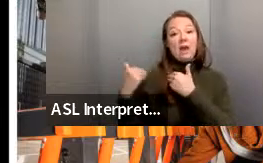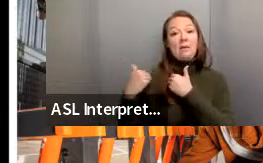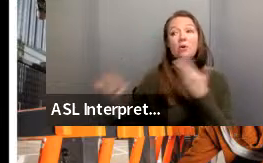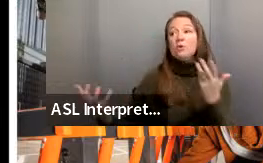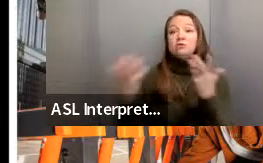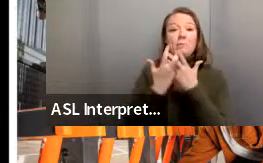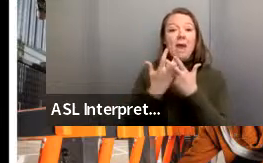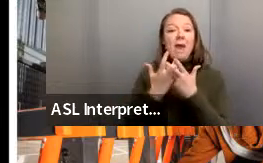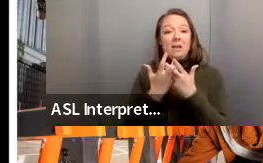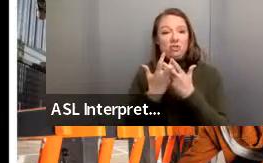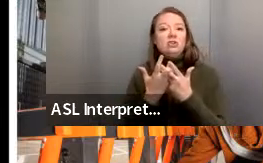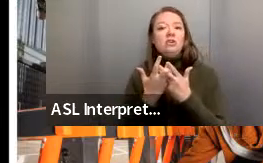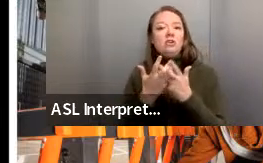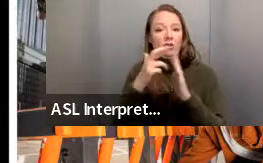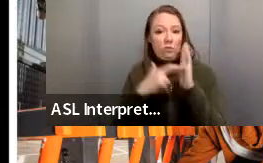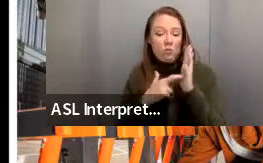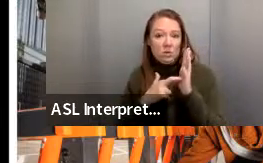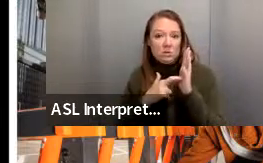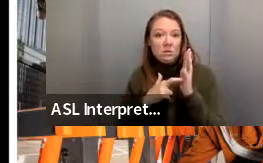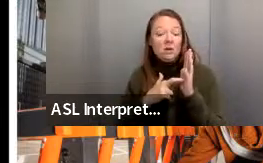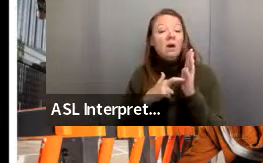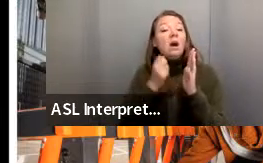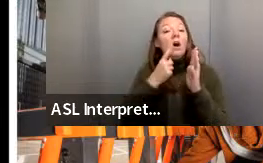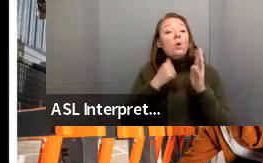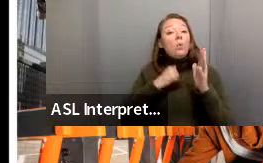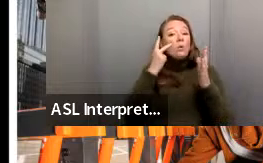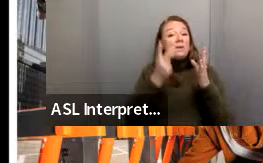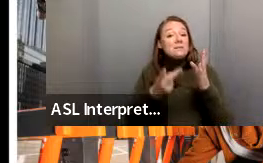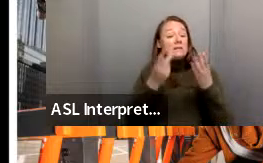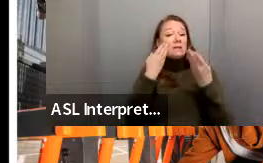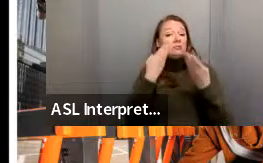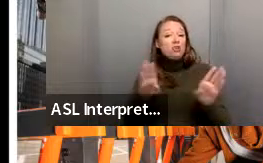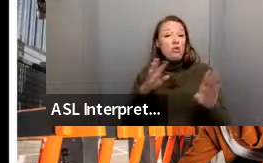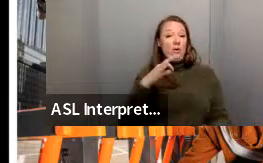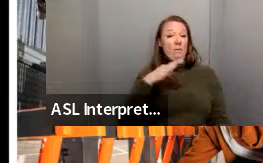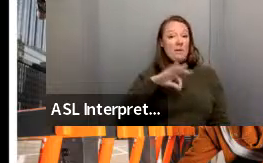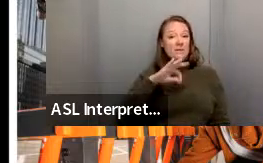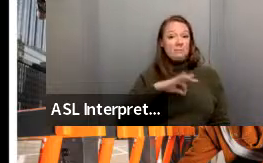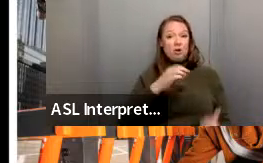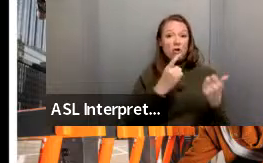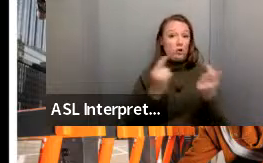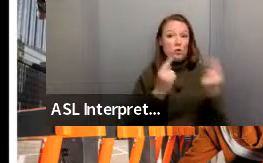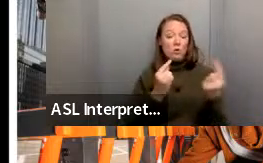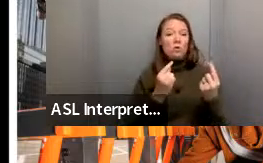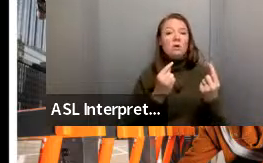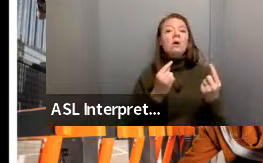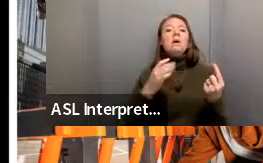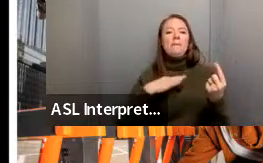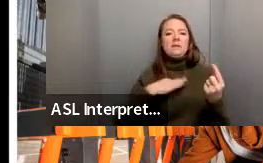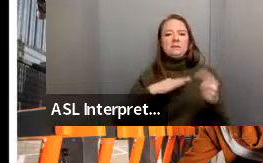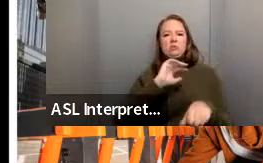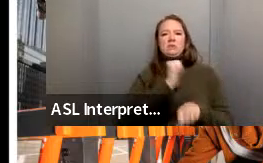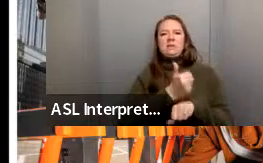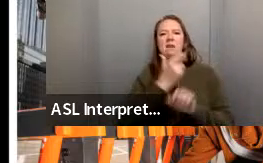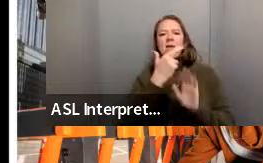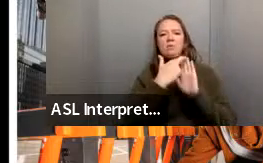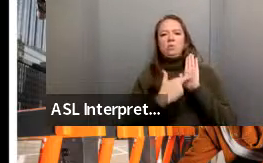expectations. What we see in general is that what Pittsburgh's been able to do is set up rules for